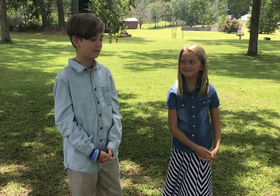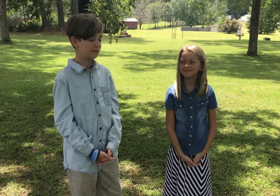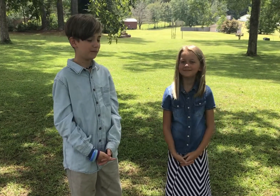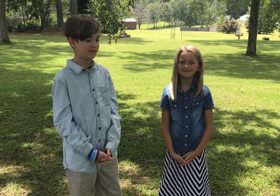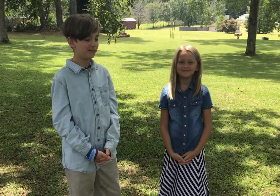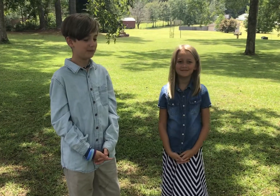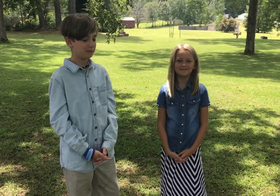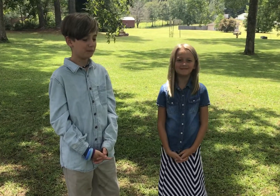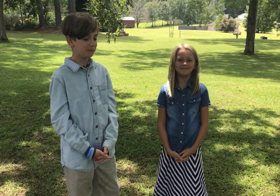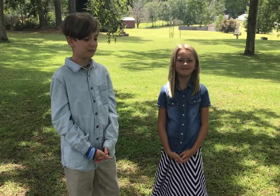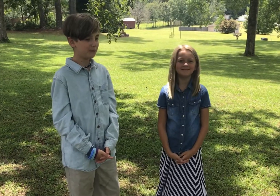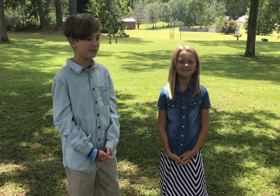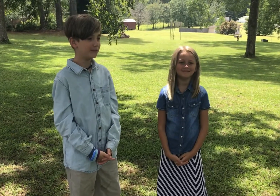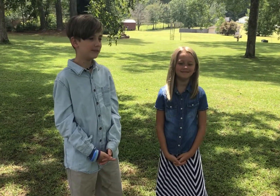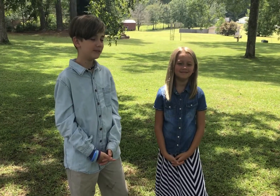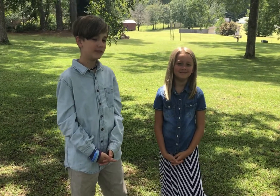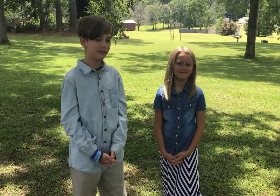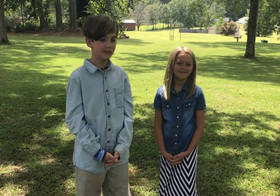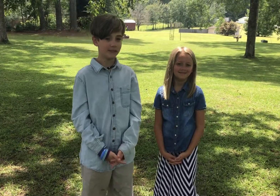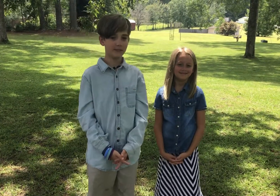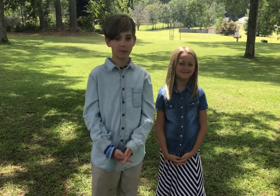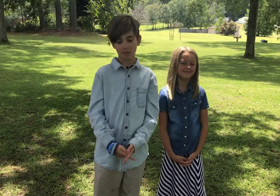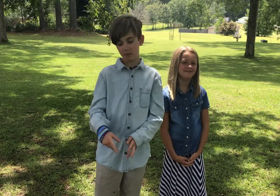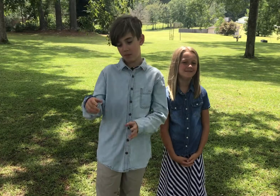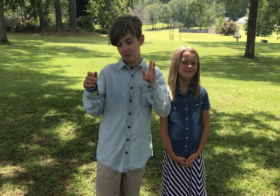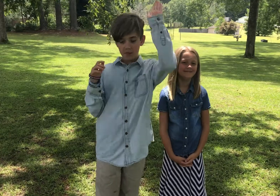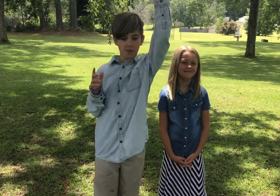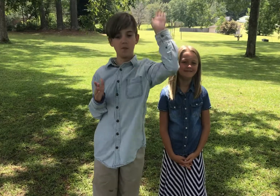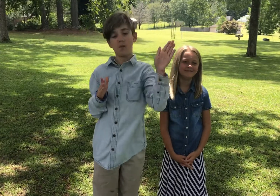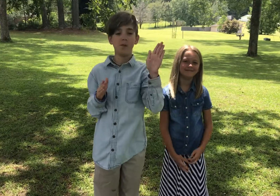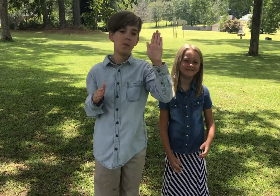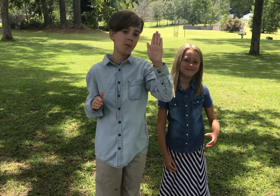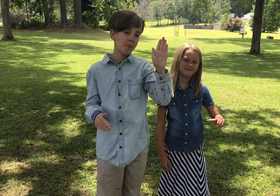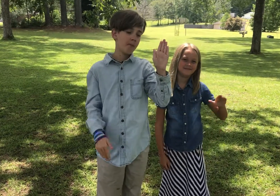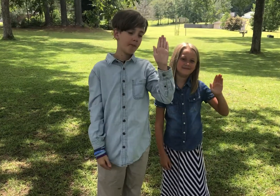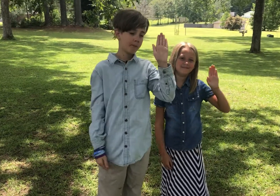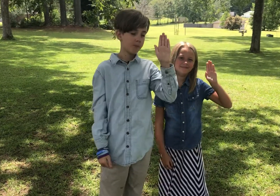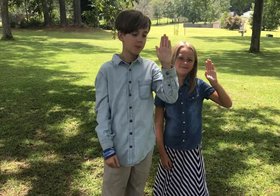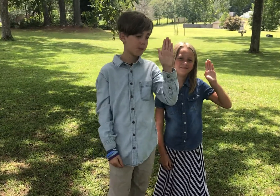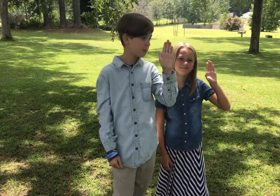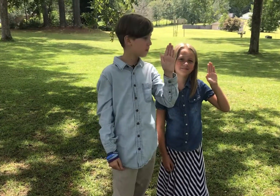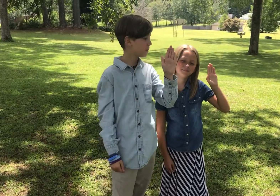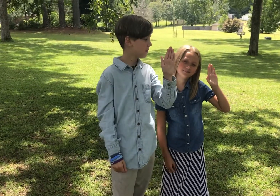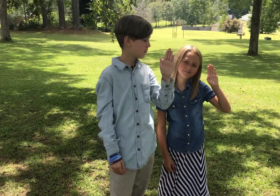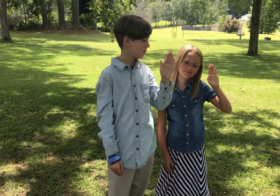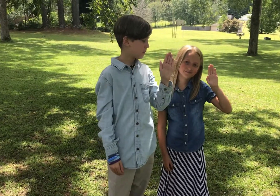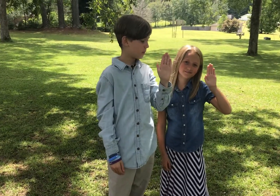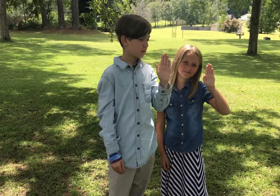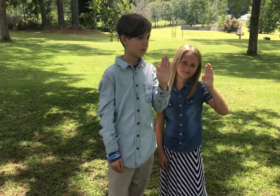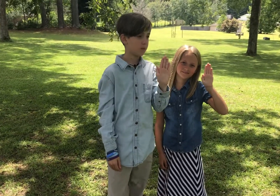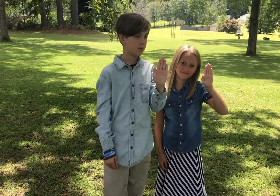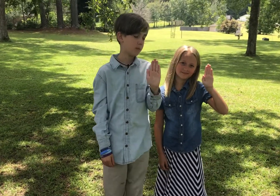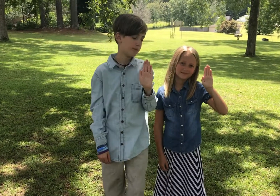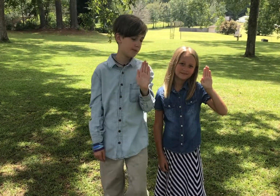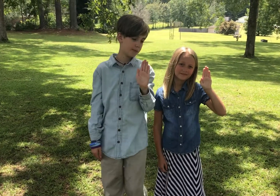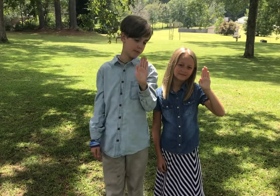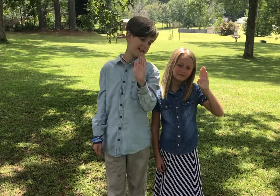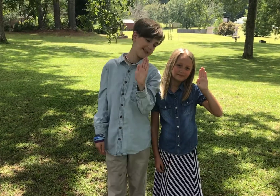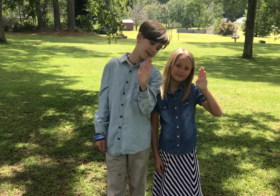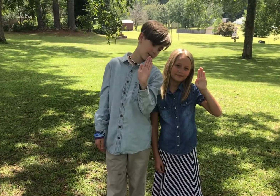law. So you're going to hold up your left hand with your palm facing out, and it represents like 1/2 of the 10 Commandments, the